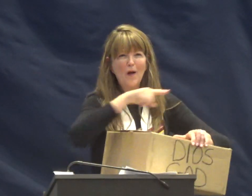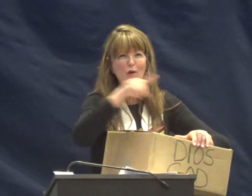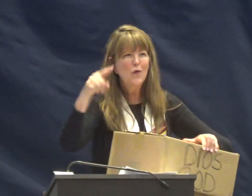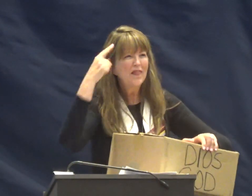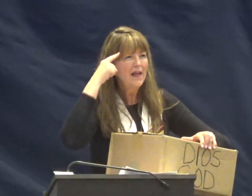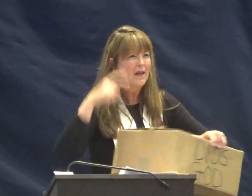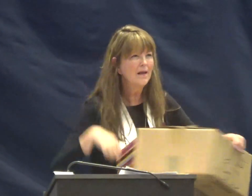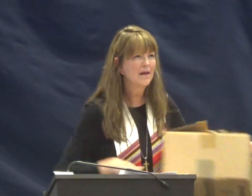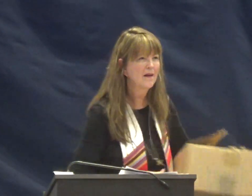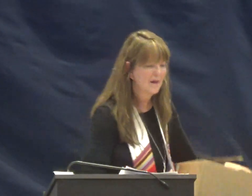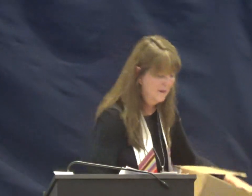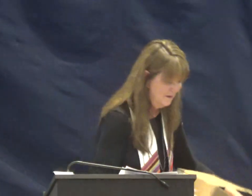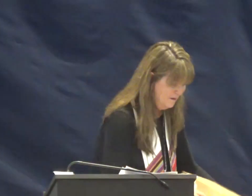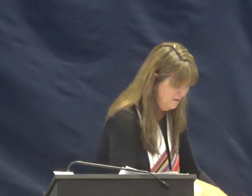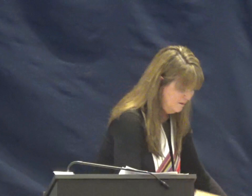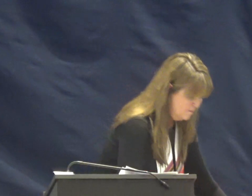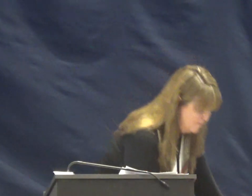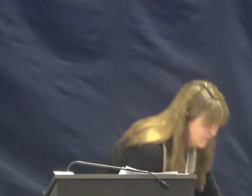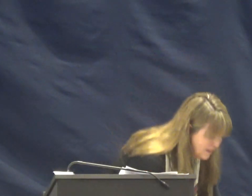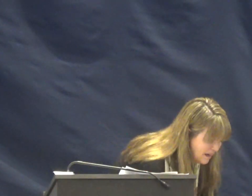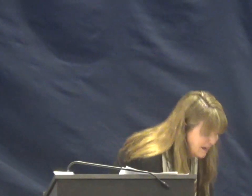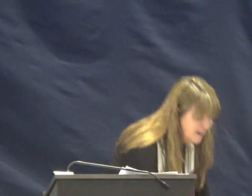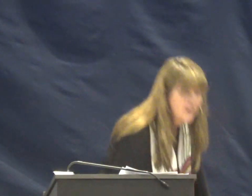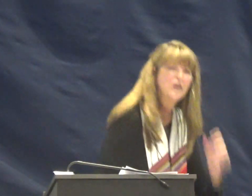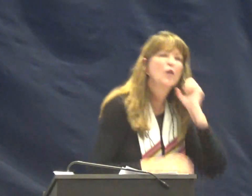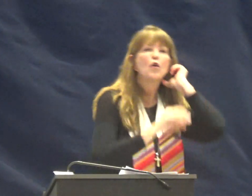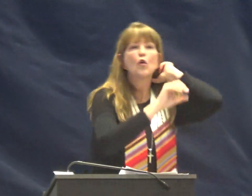ever, no matter what you think.